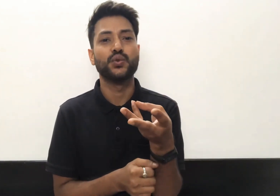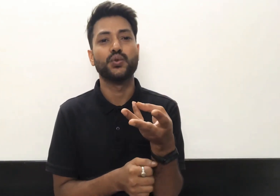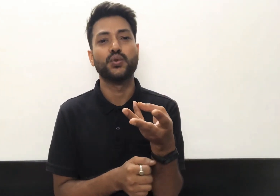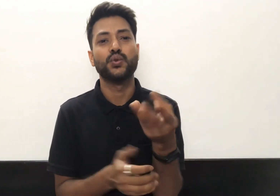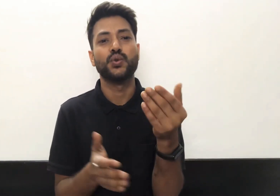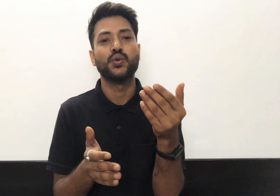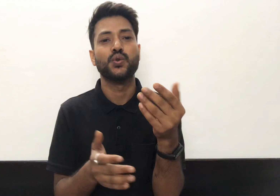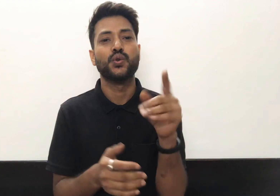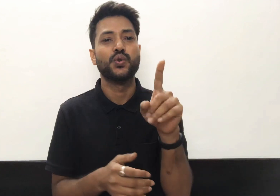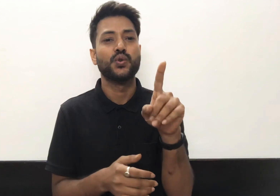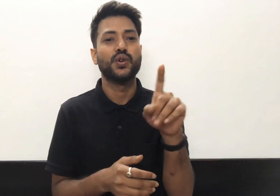monks,